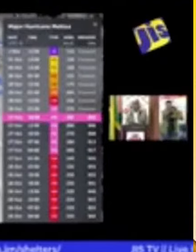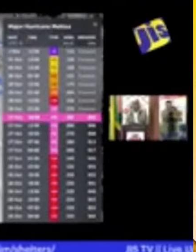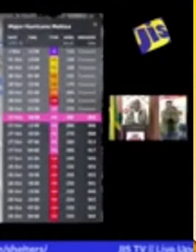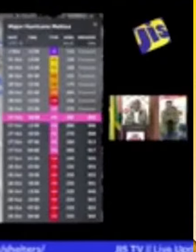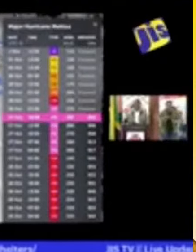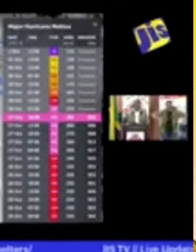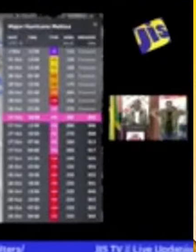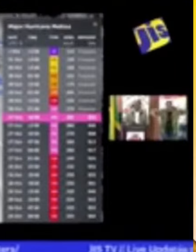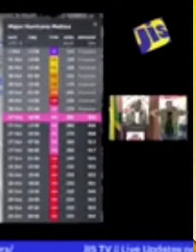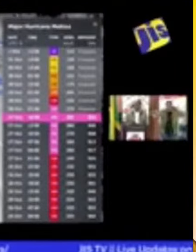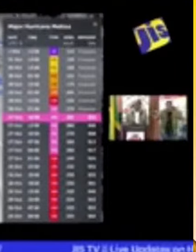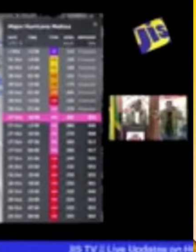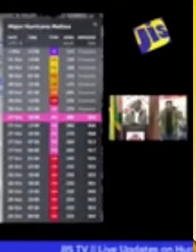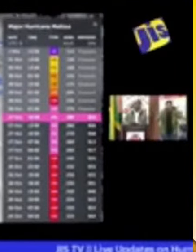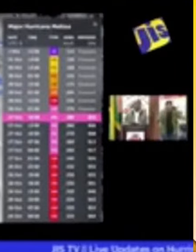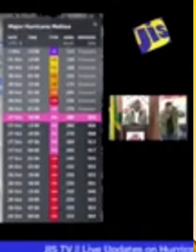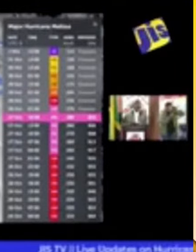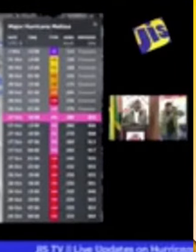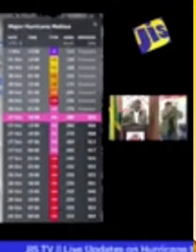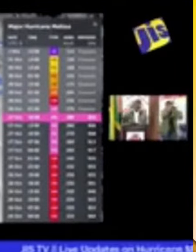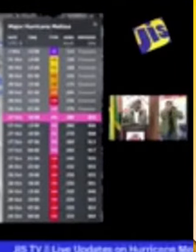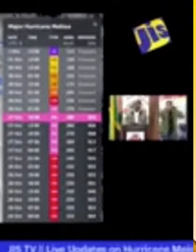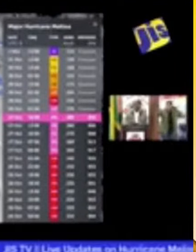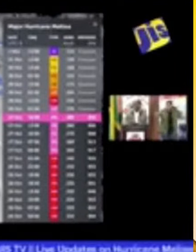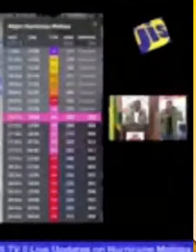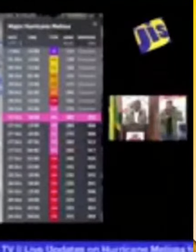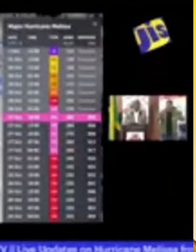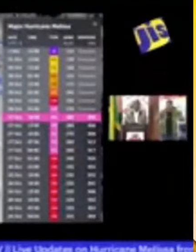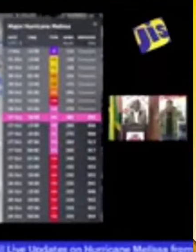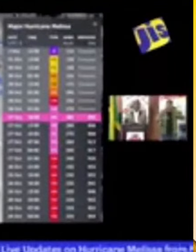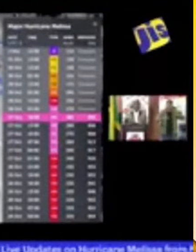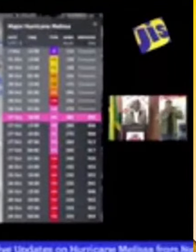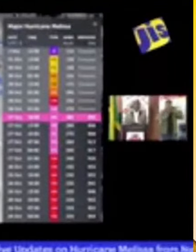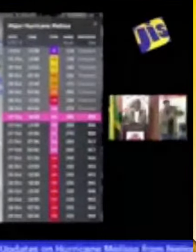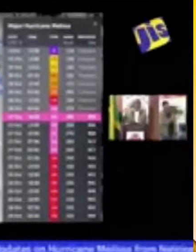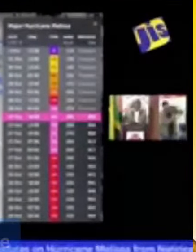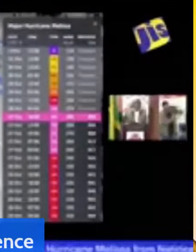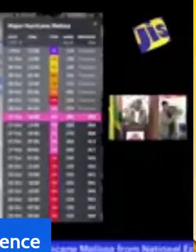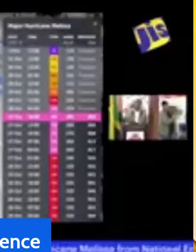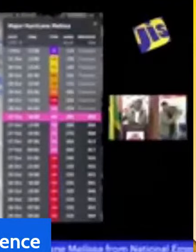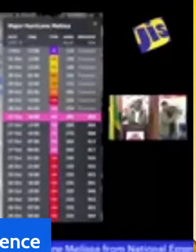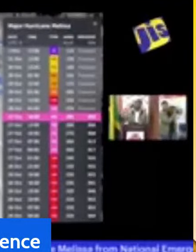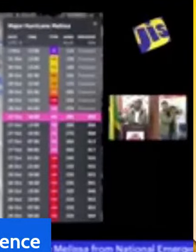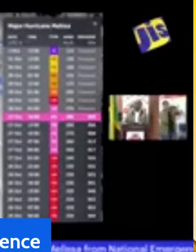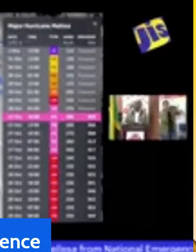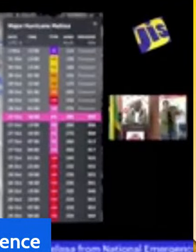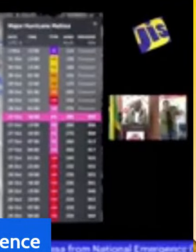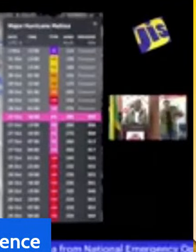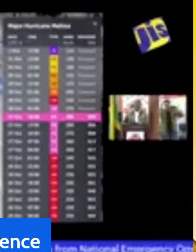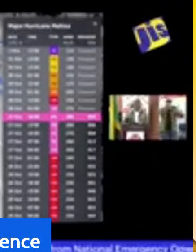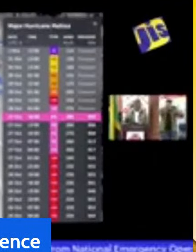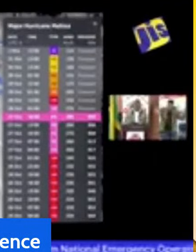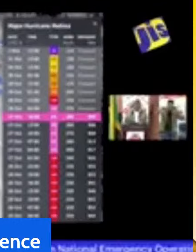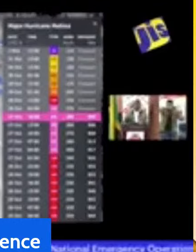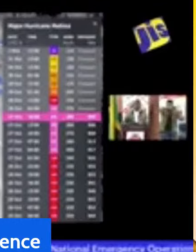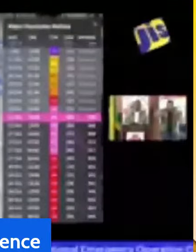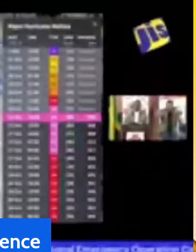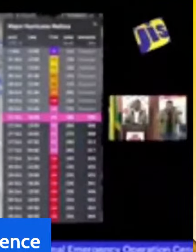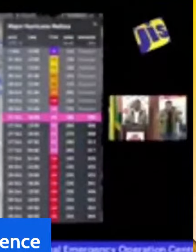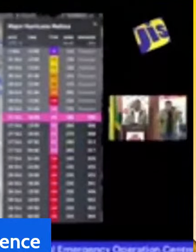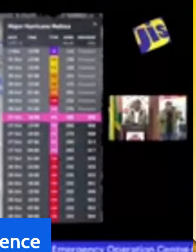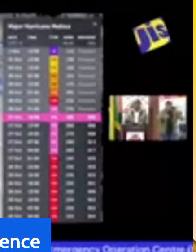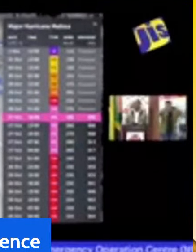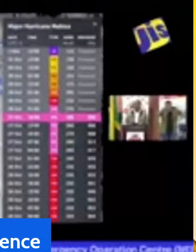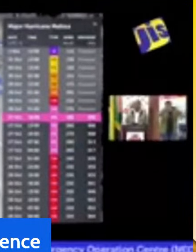the eye did not cross the coast. But being so close to the coast, with us coming into contact with the eye wall, it was considered